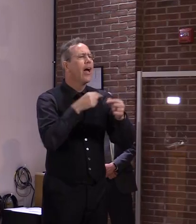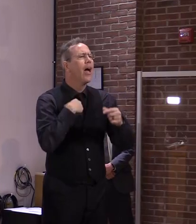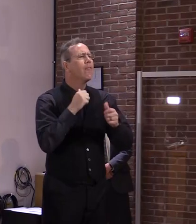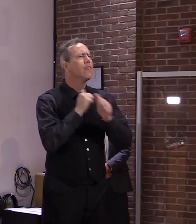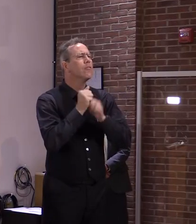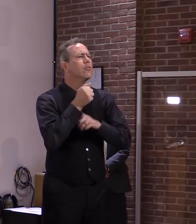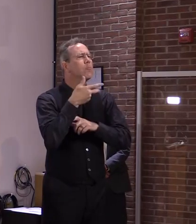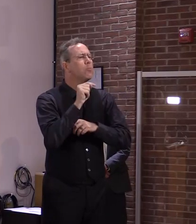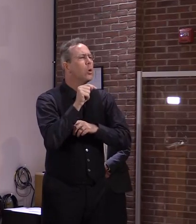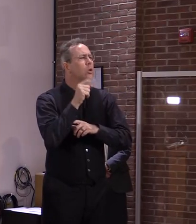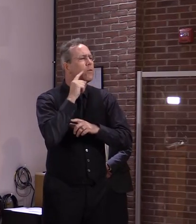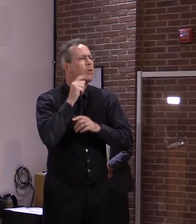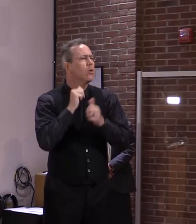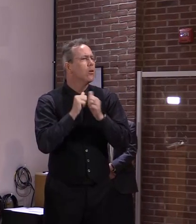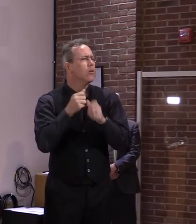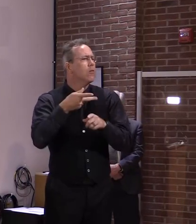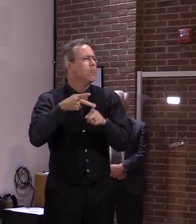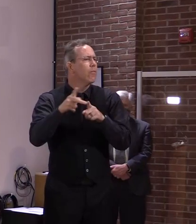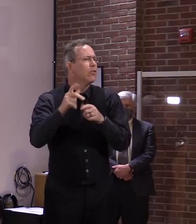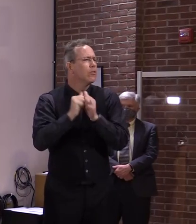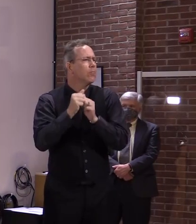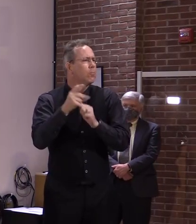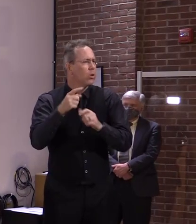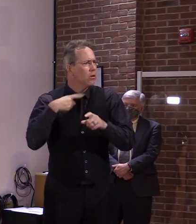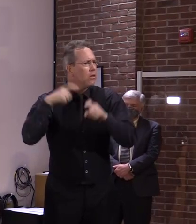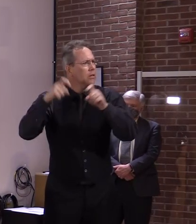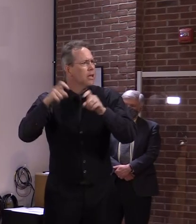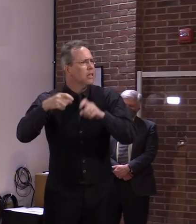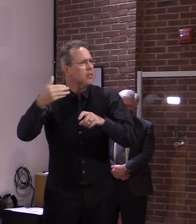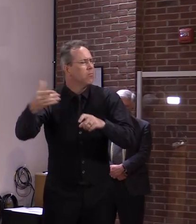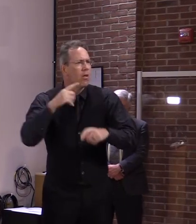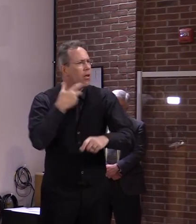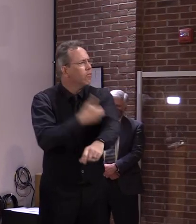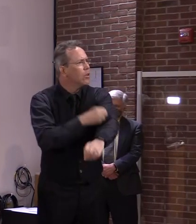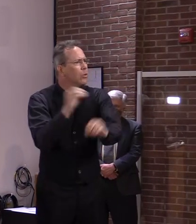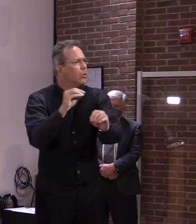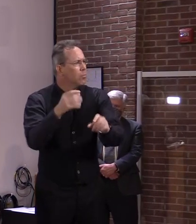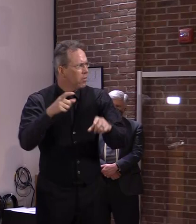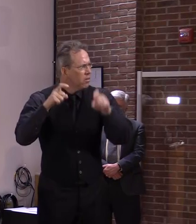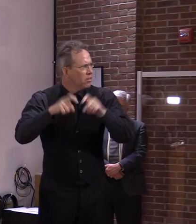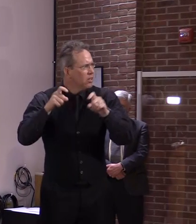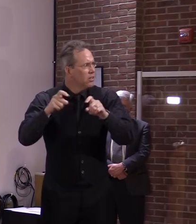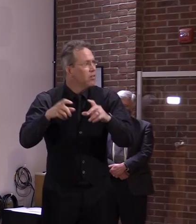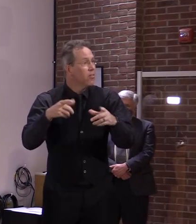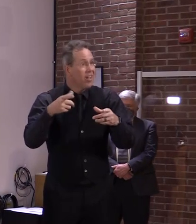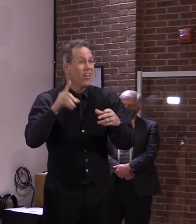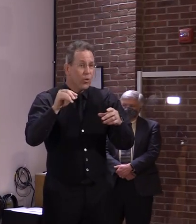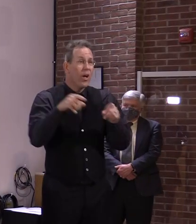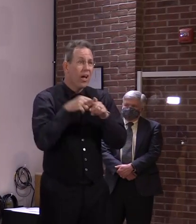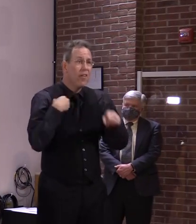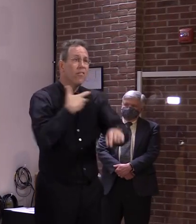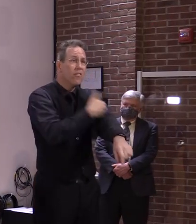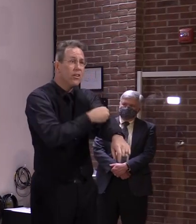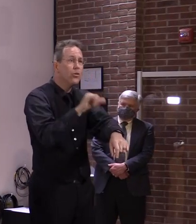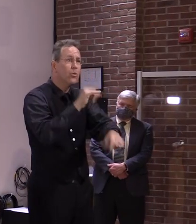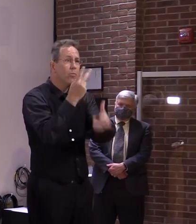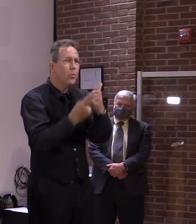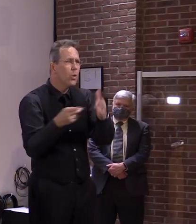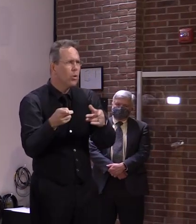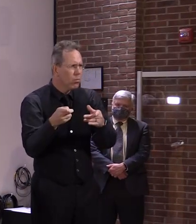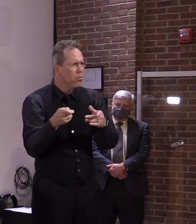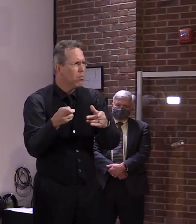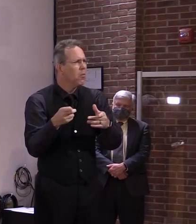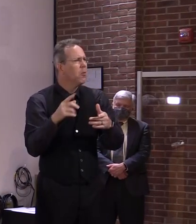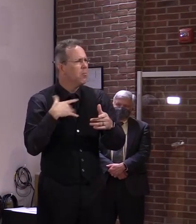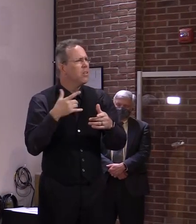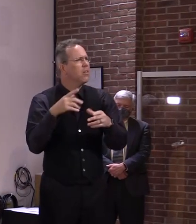all were ostensibly vaccinated. My assumption is fully vaccinated, but I don't know that fact. I don't know if